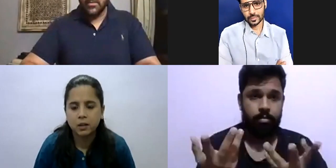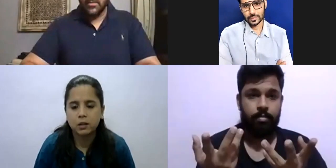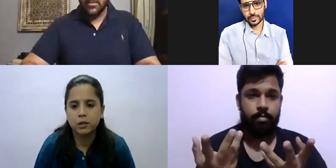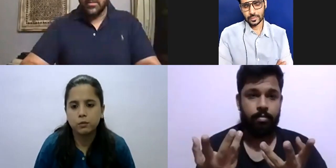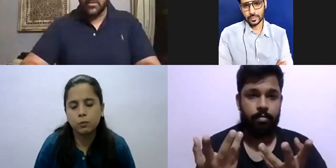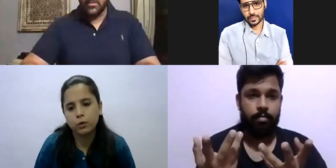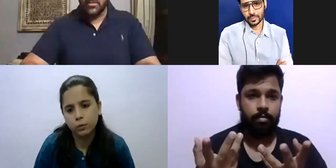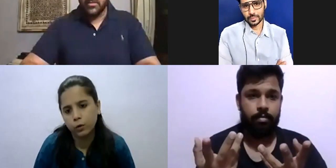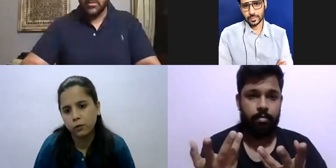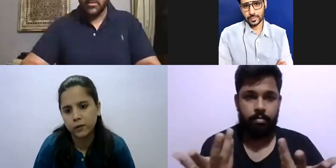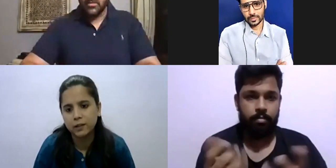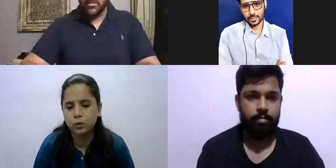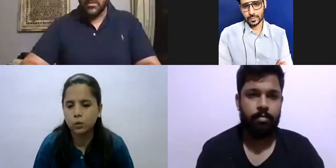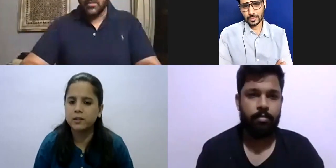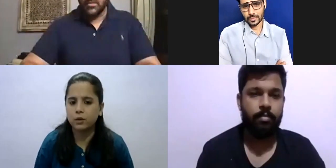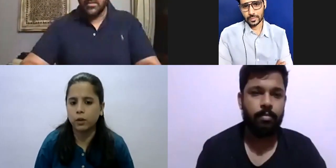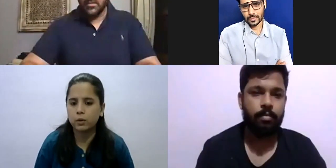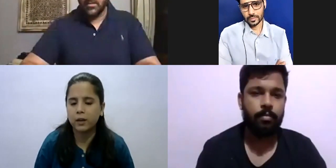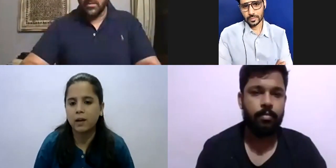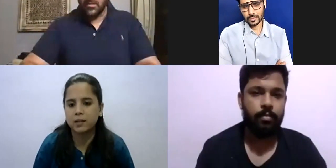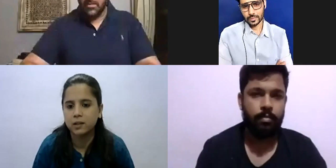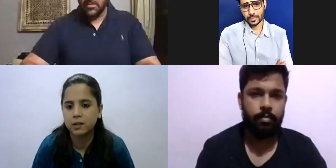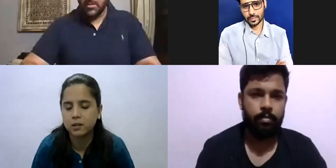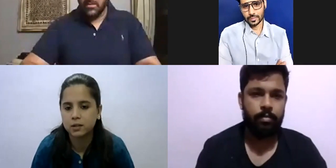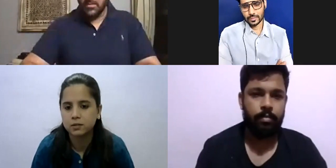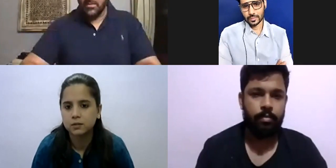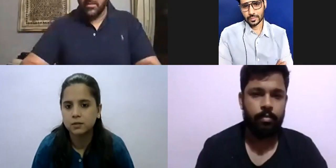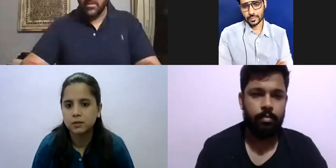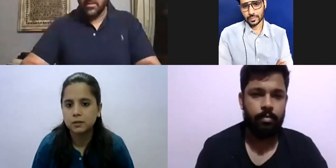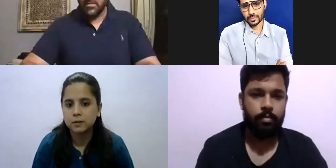headaches more oftenly. So is it okay to get vaccinated?